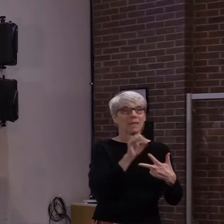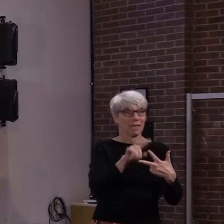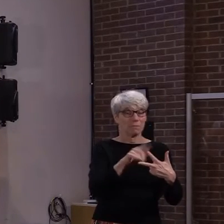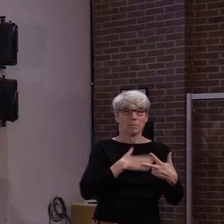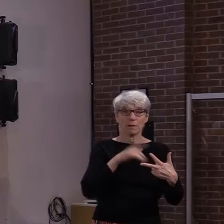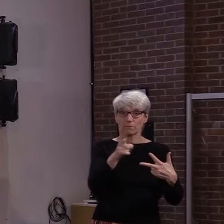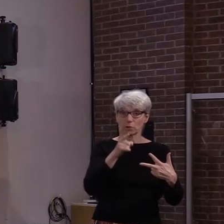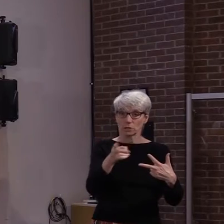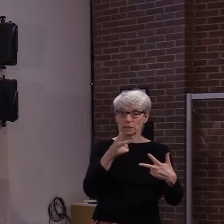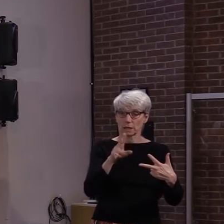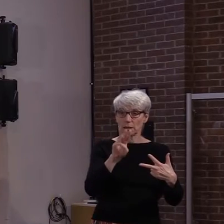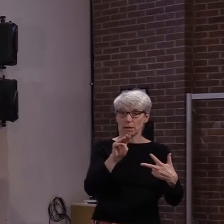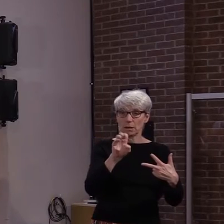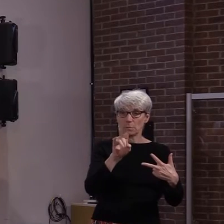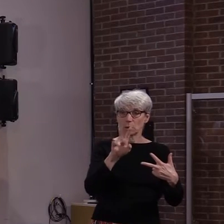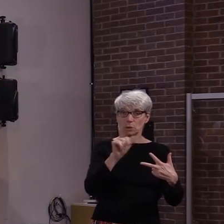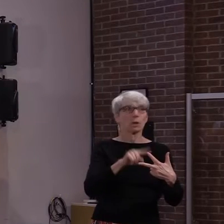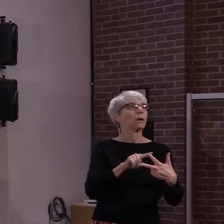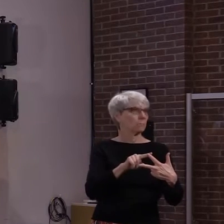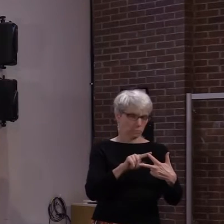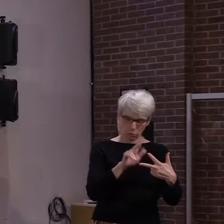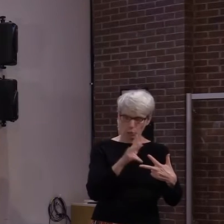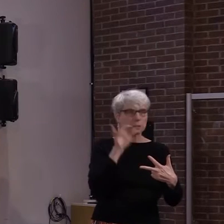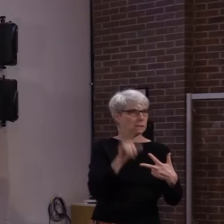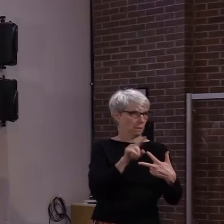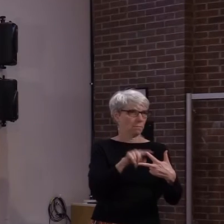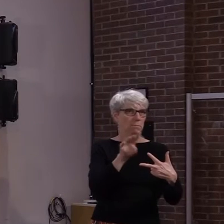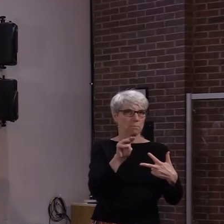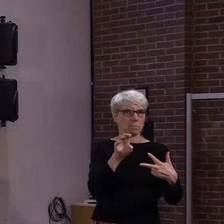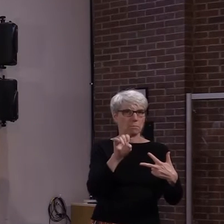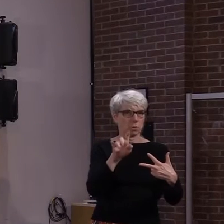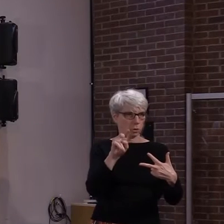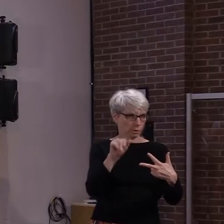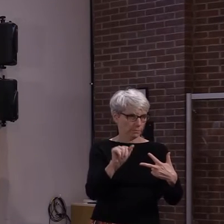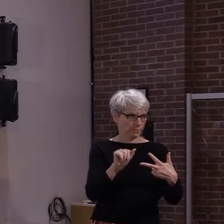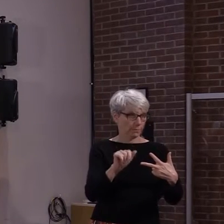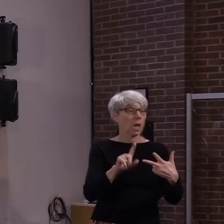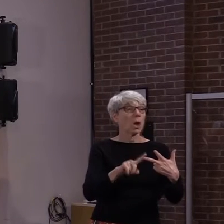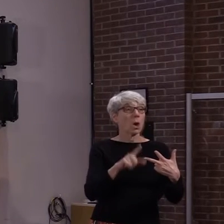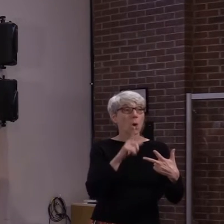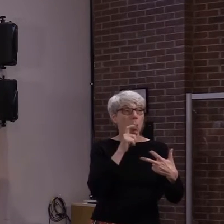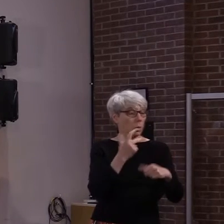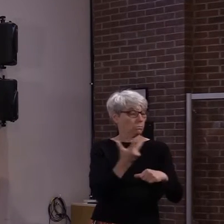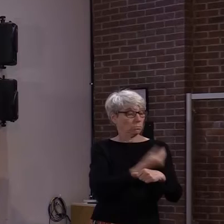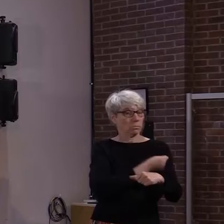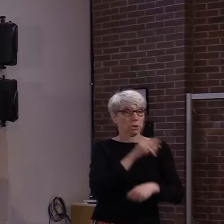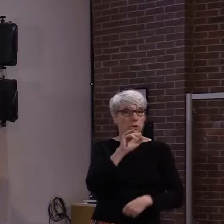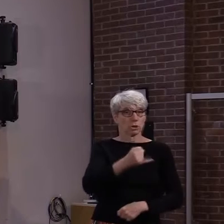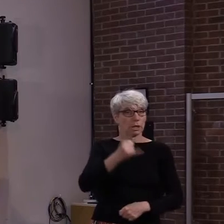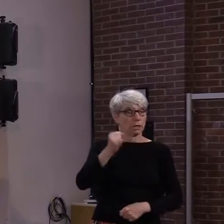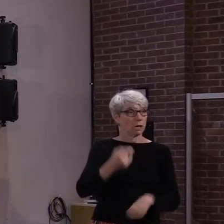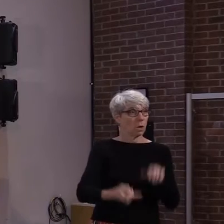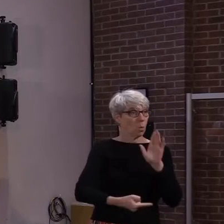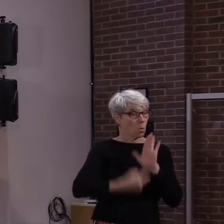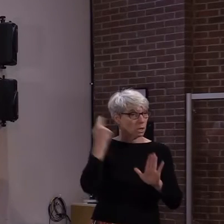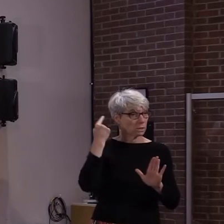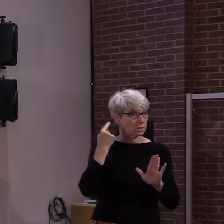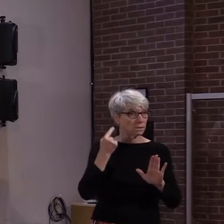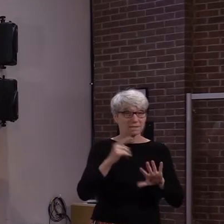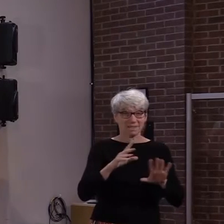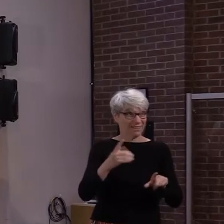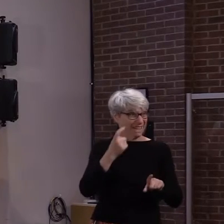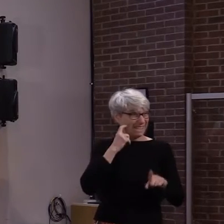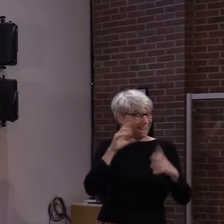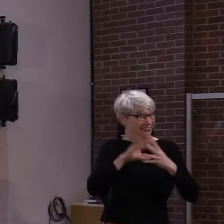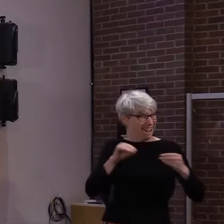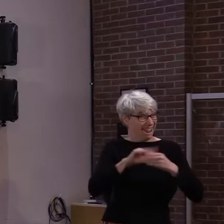your third dose as Moderna. And if you received J&J as a single dose, this announcement actually does not